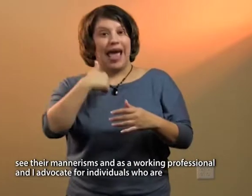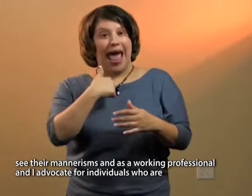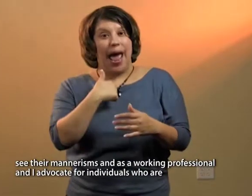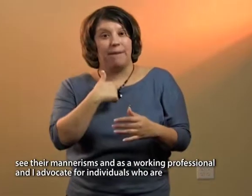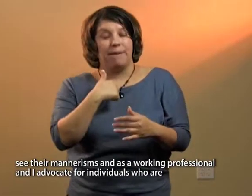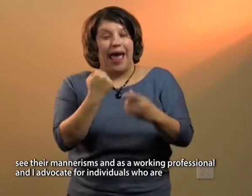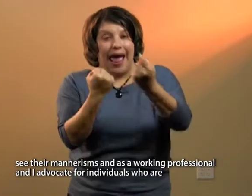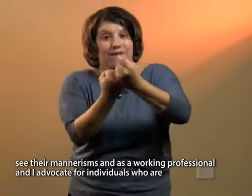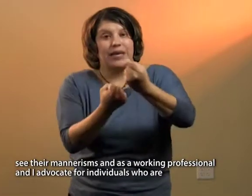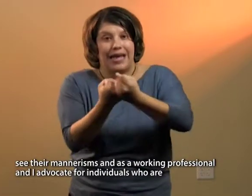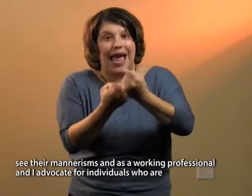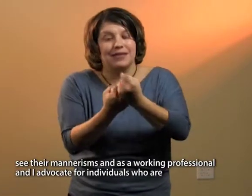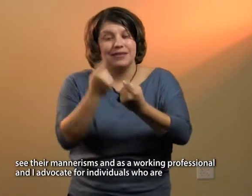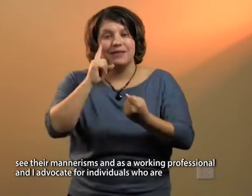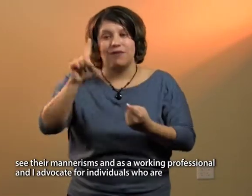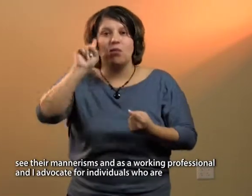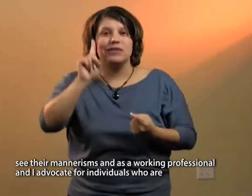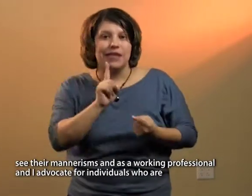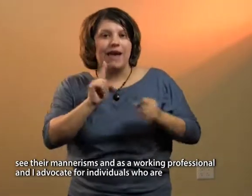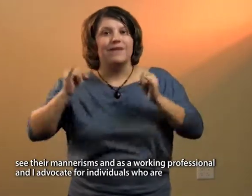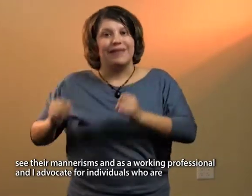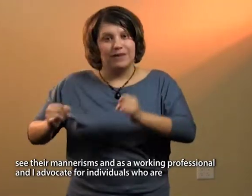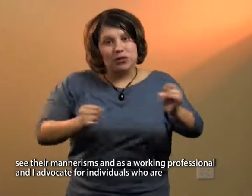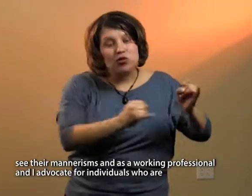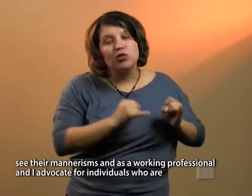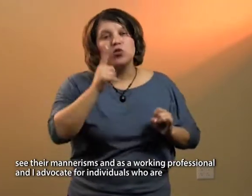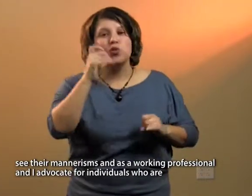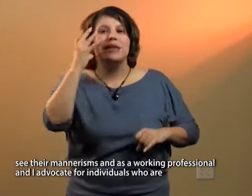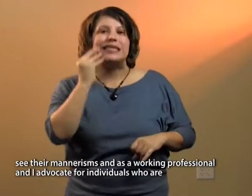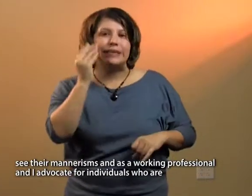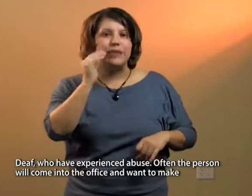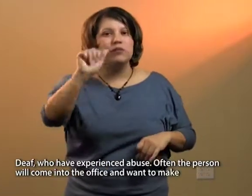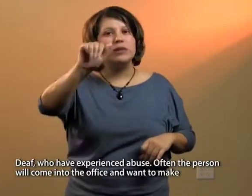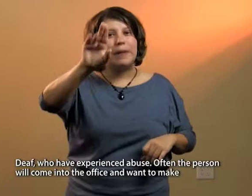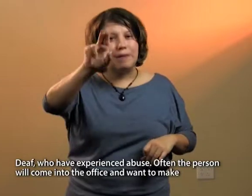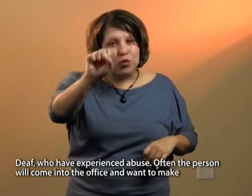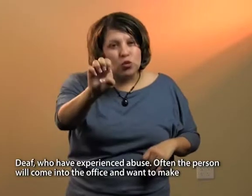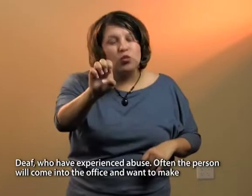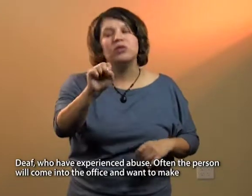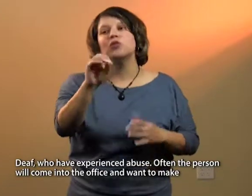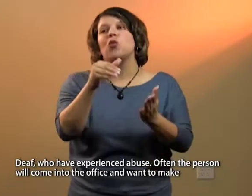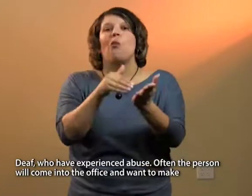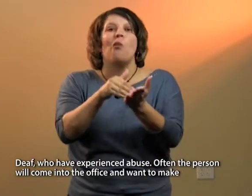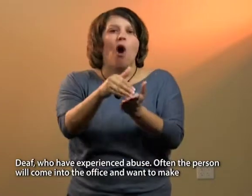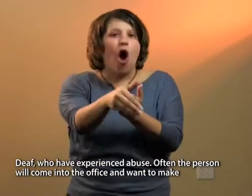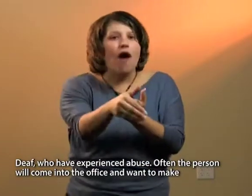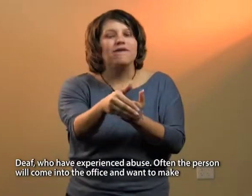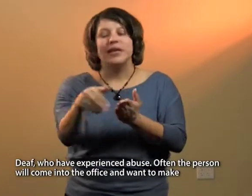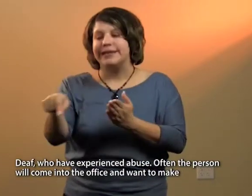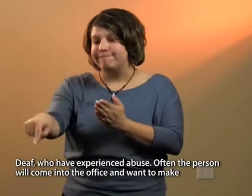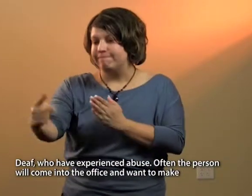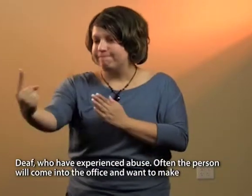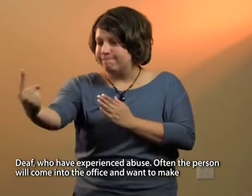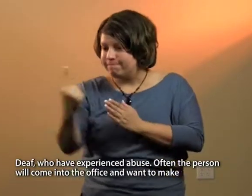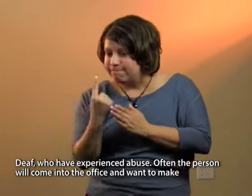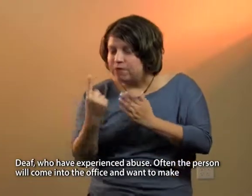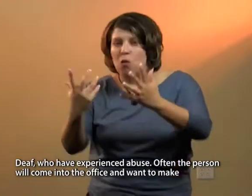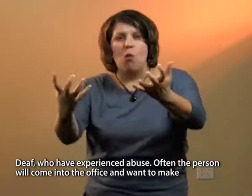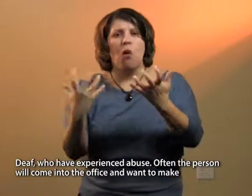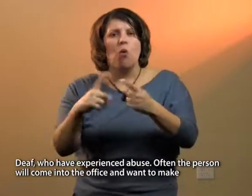professional and i advocate for individuals that are deaf who have experienced abuse often the